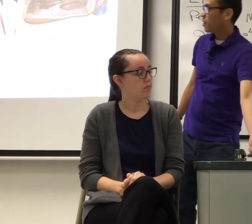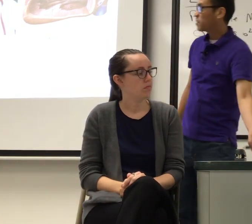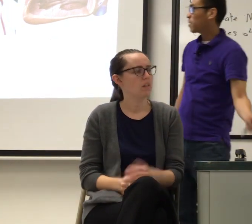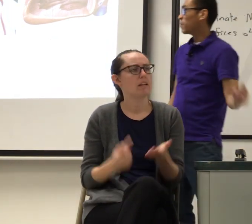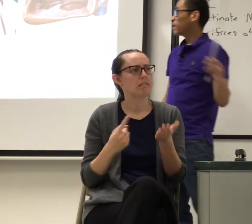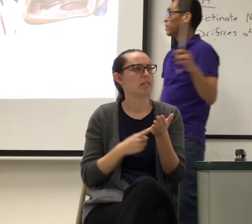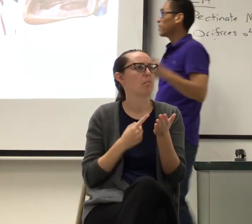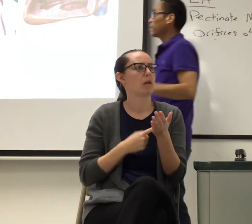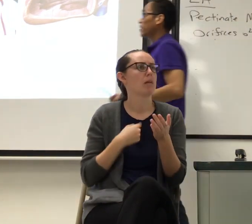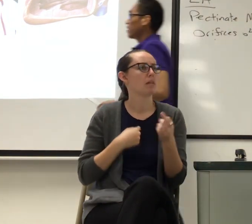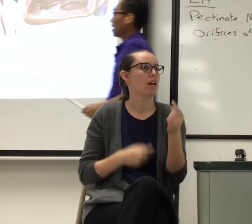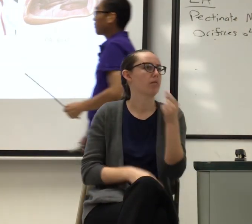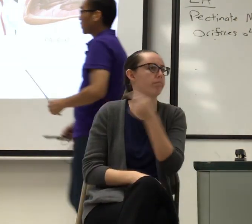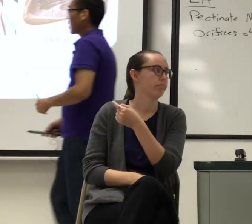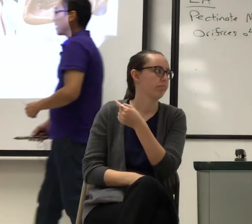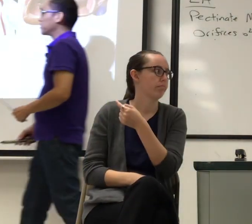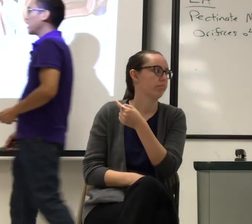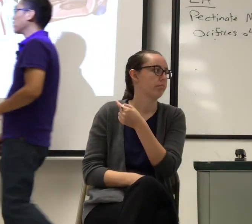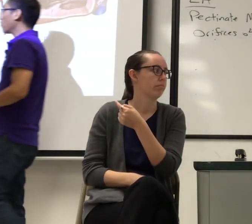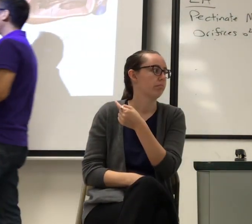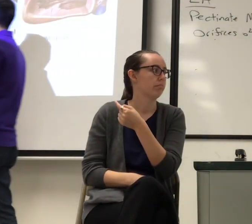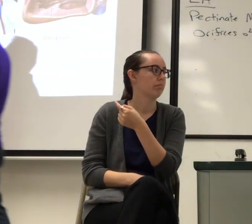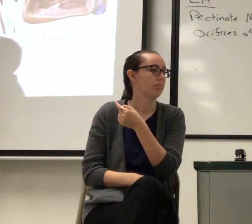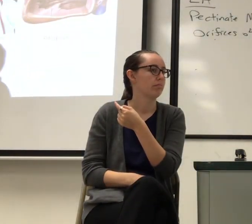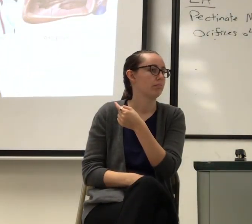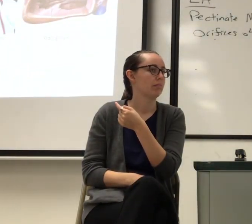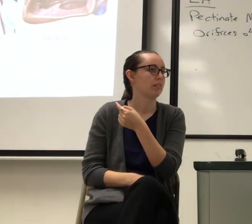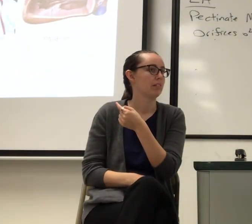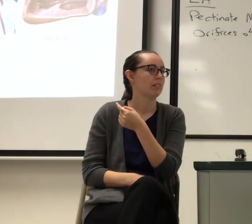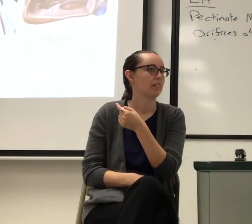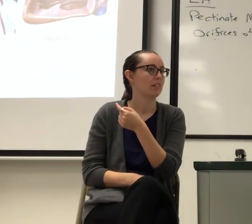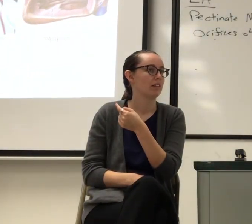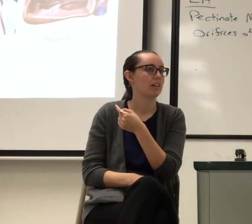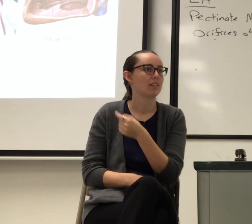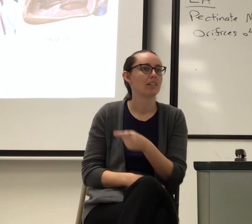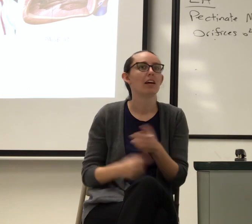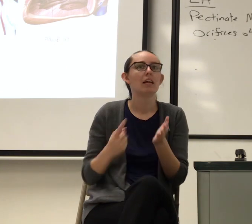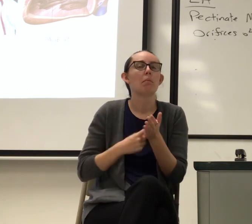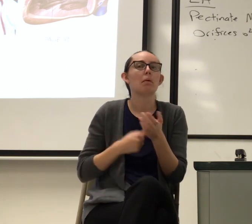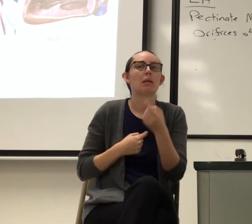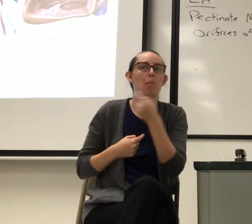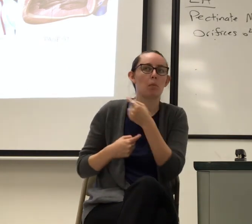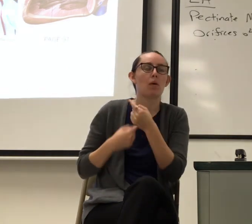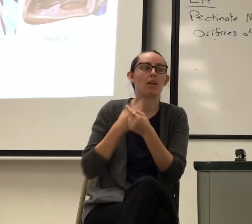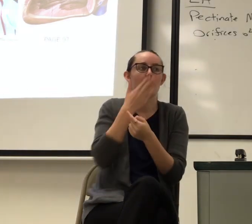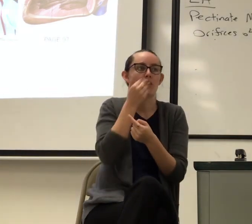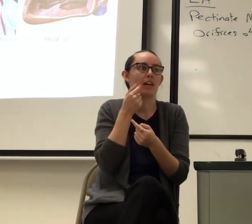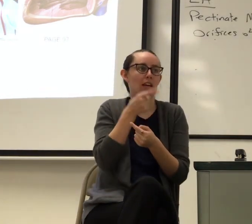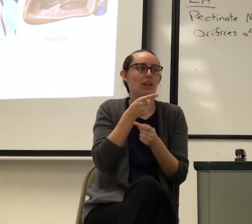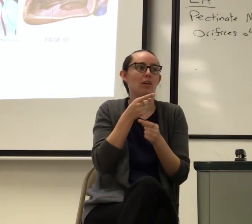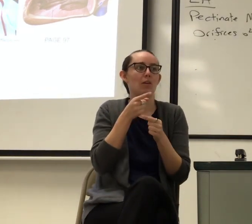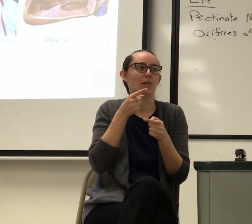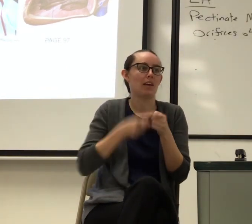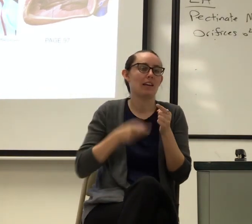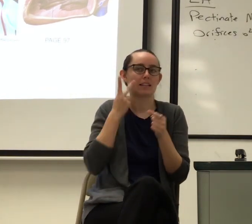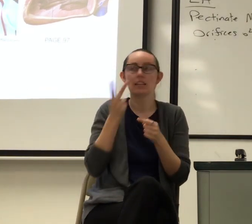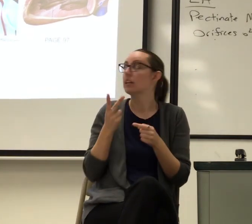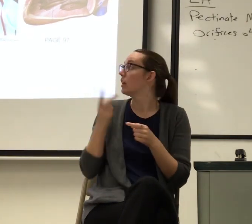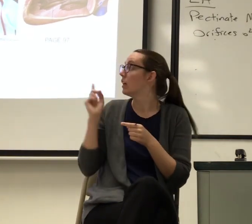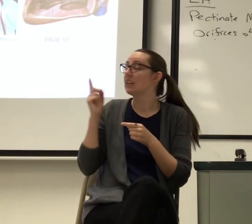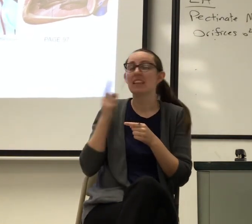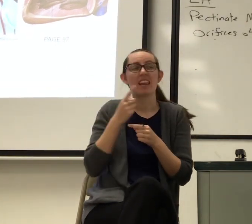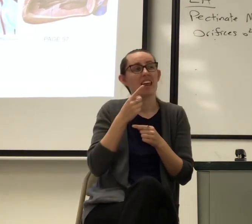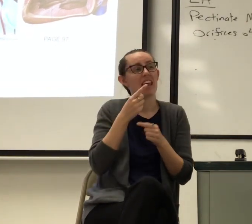Sometimes I point to something. I forget, I'm standing right here. You're way back there. See that thin red line? All these thin